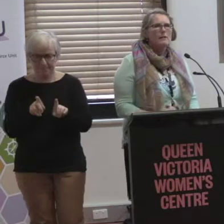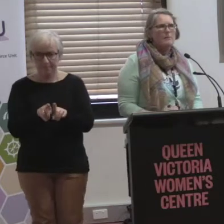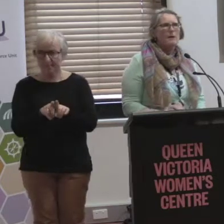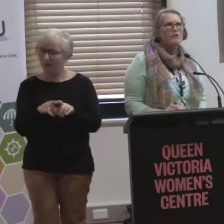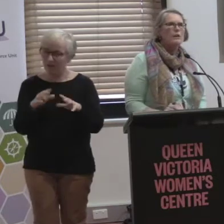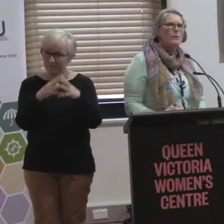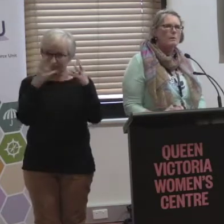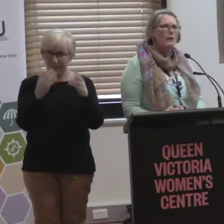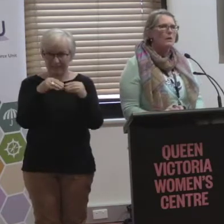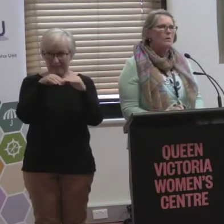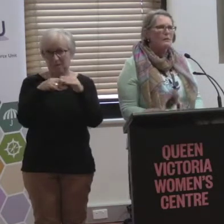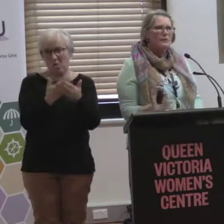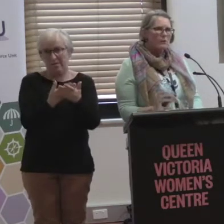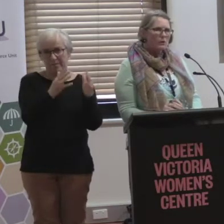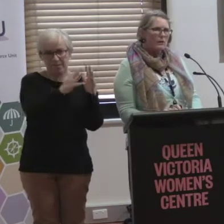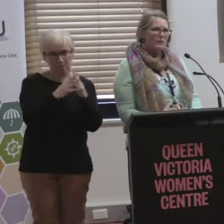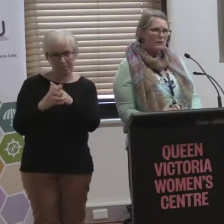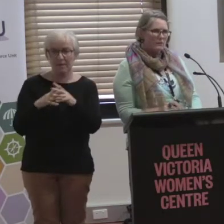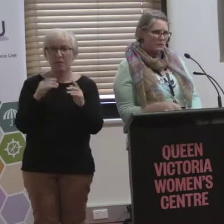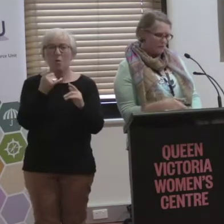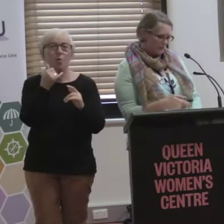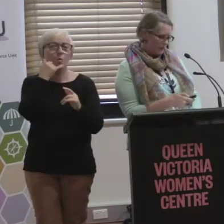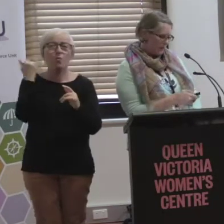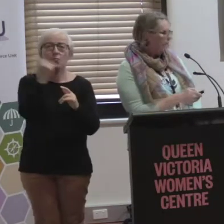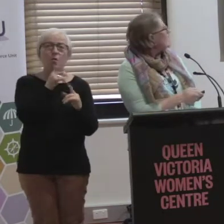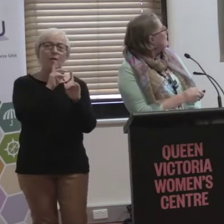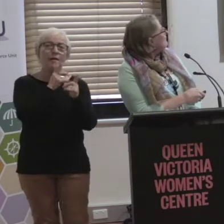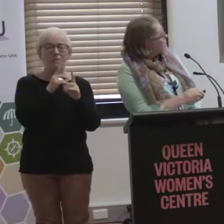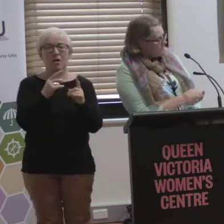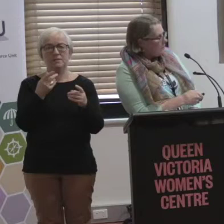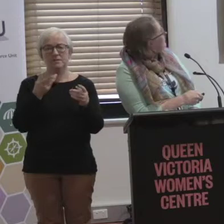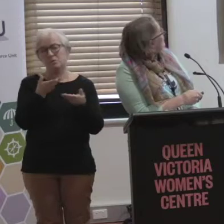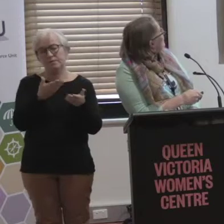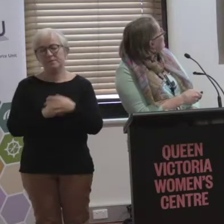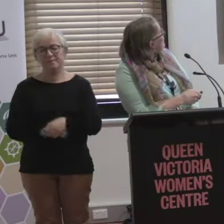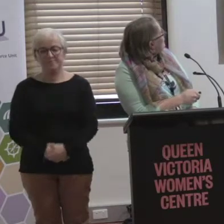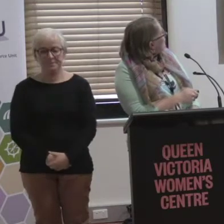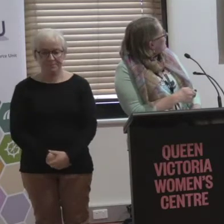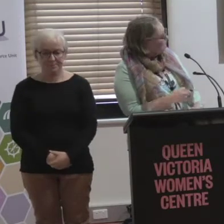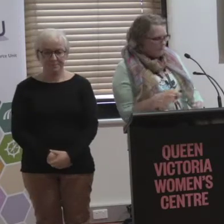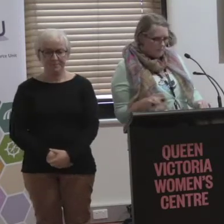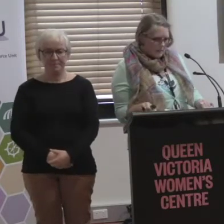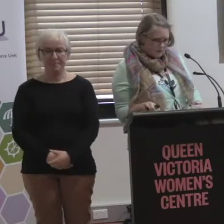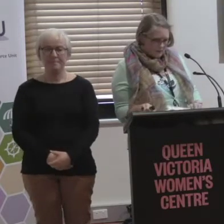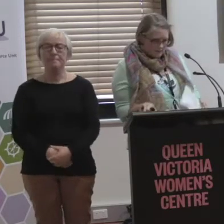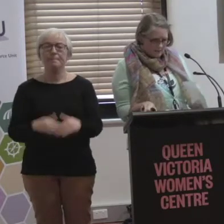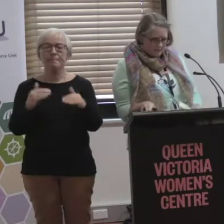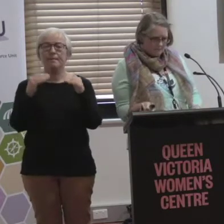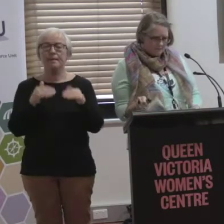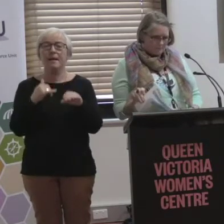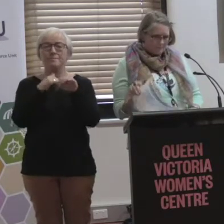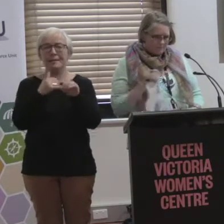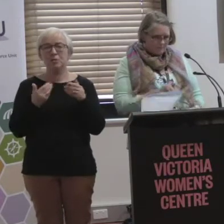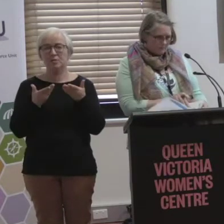have all that information on our website, or please call the advice service and we can assist you. So medical